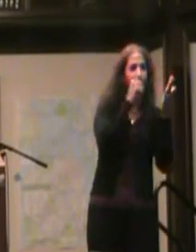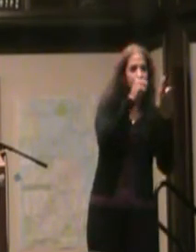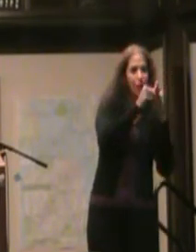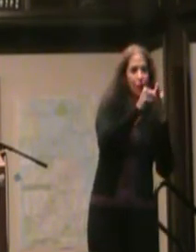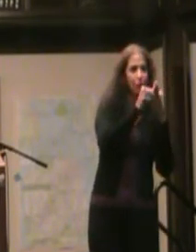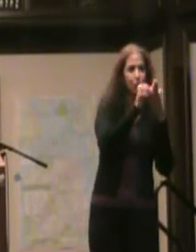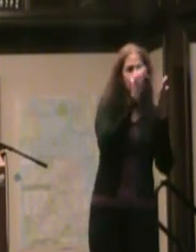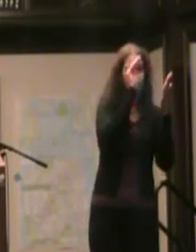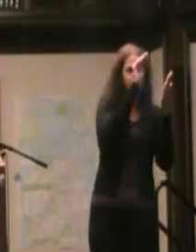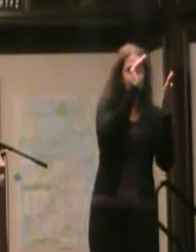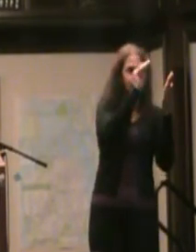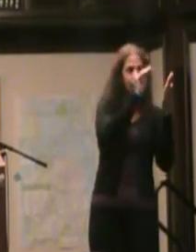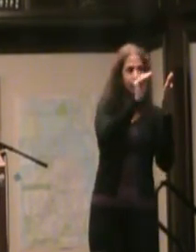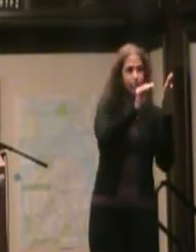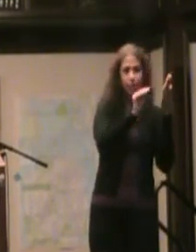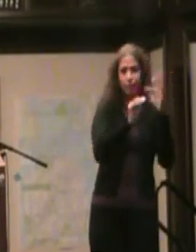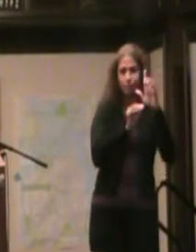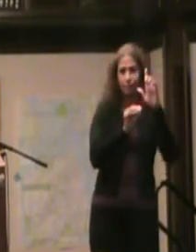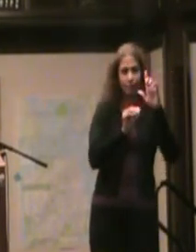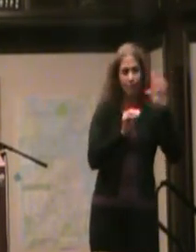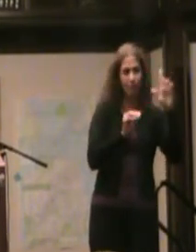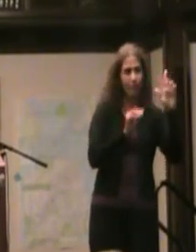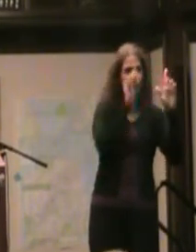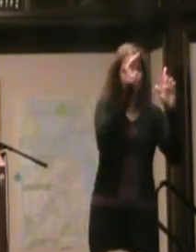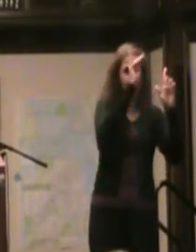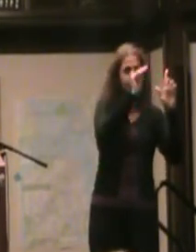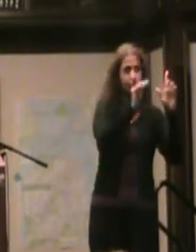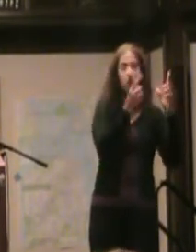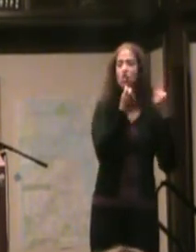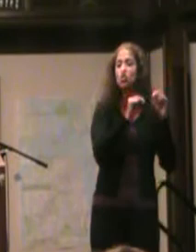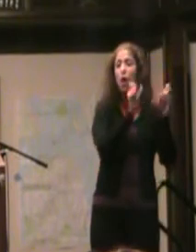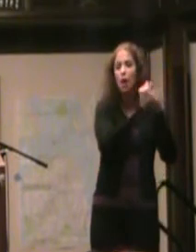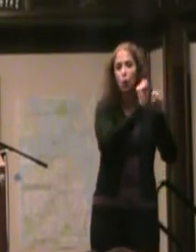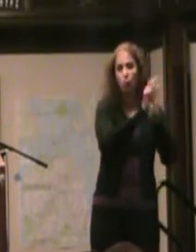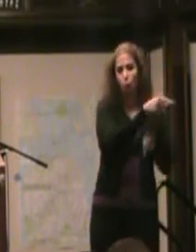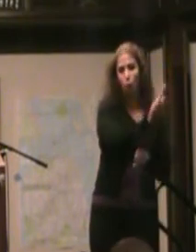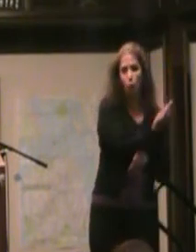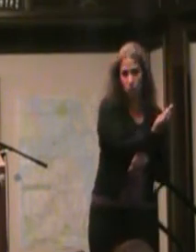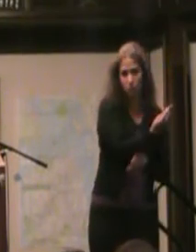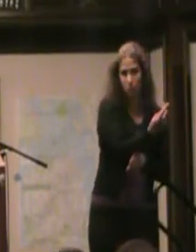to it, next to the one on the left. And try to work alone. See if you can do it.